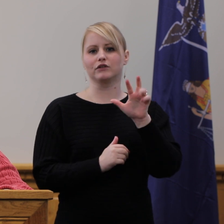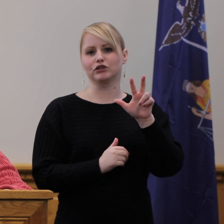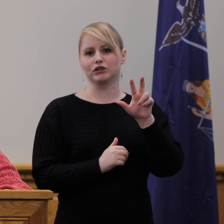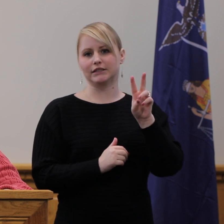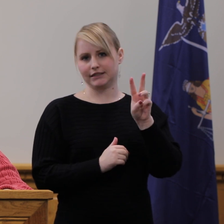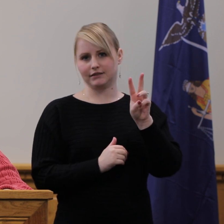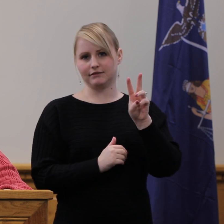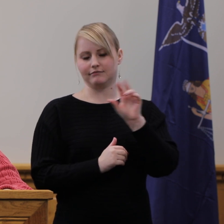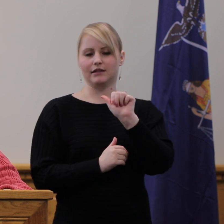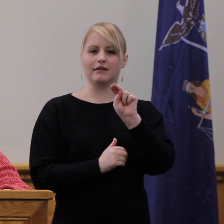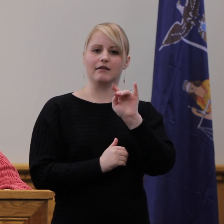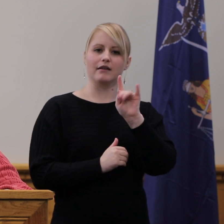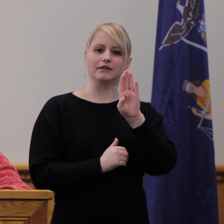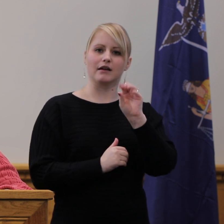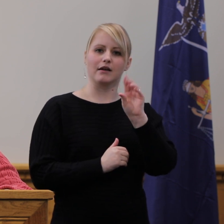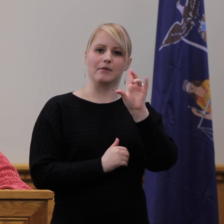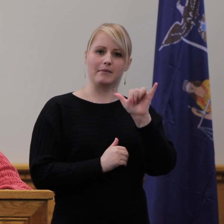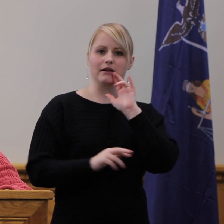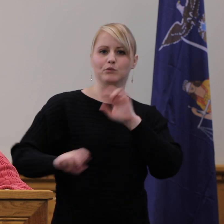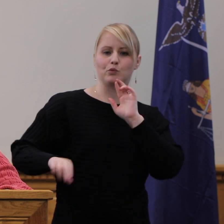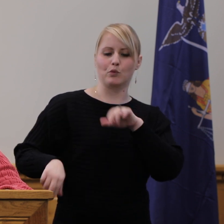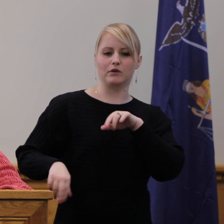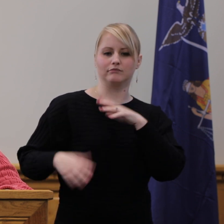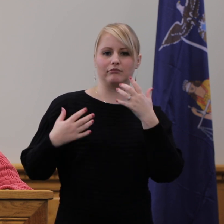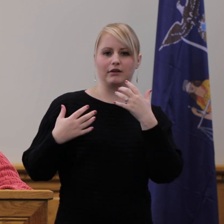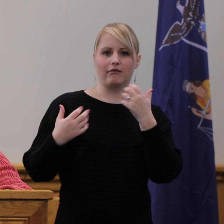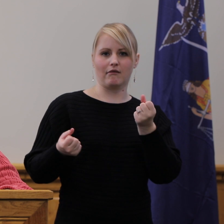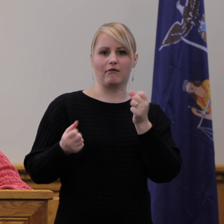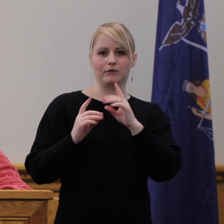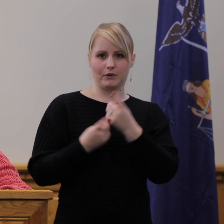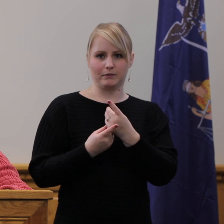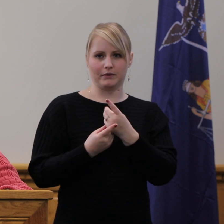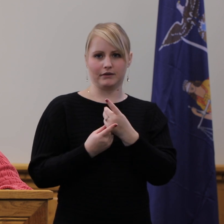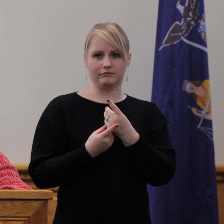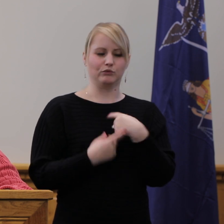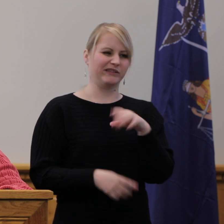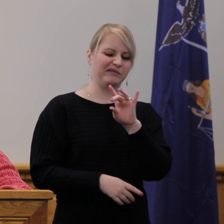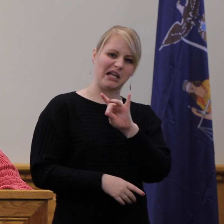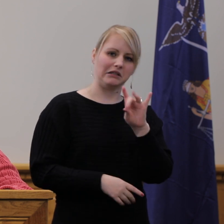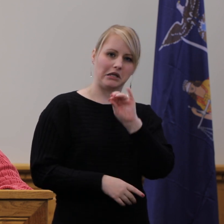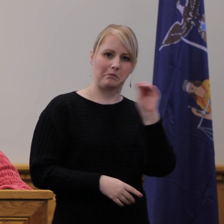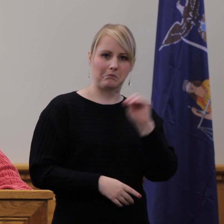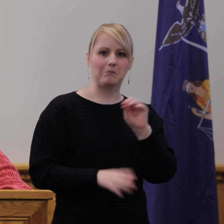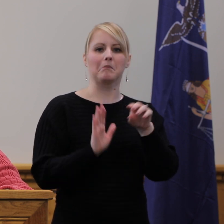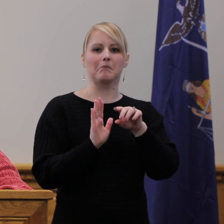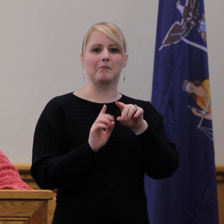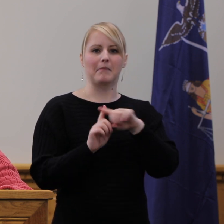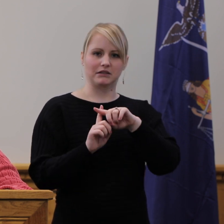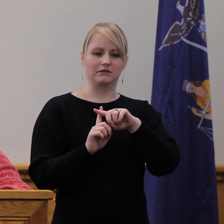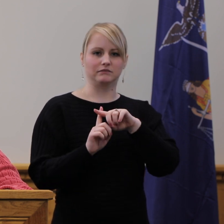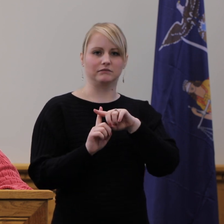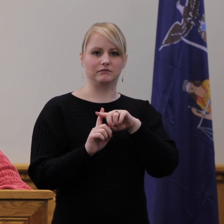3,536 antibody tests have been reported to the County Health Department with 88 positive results. Our rate of infection for